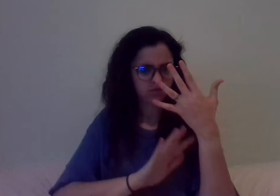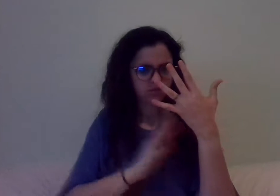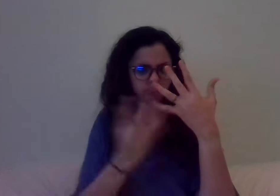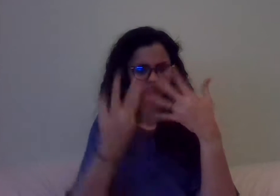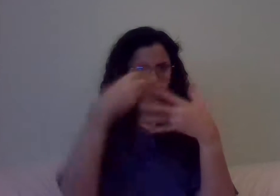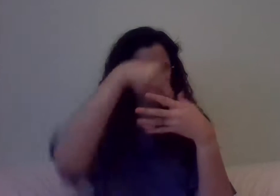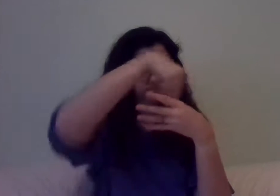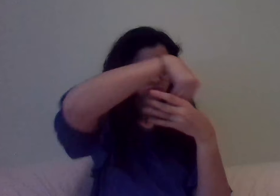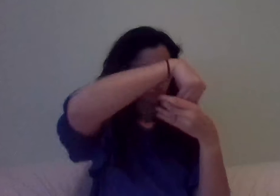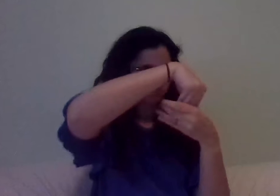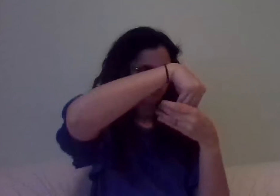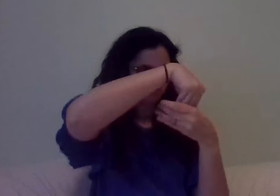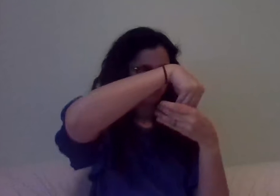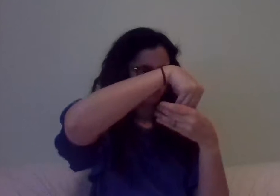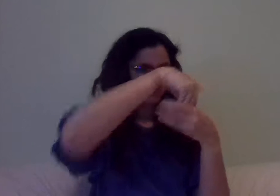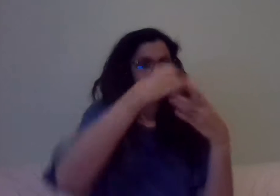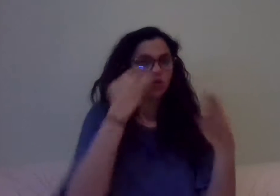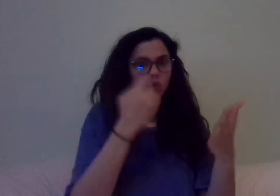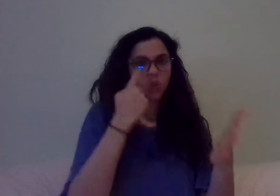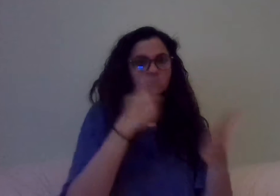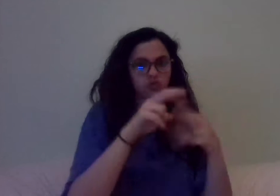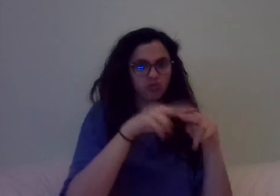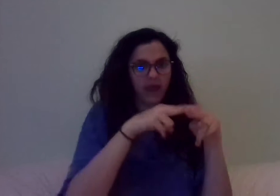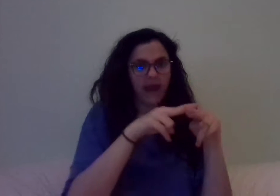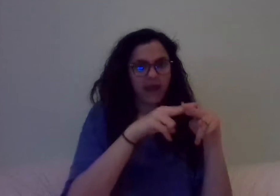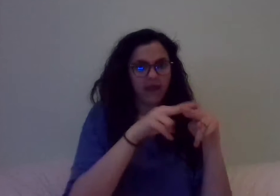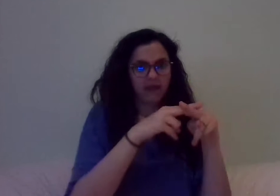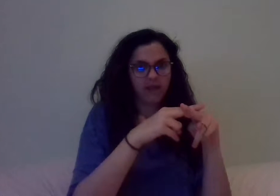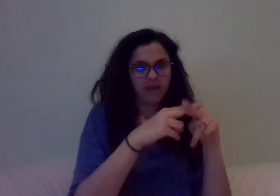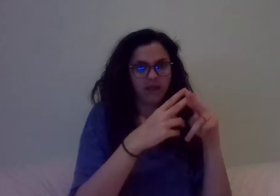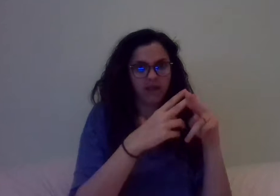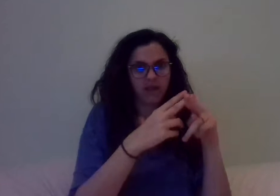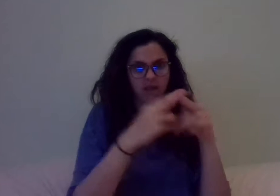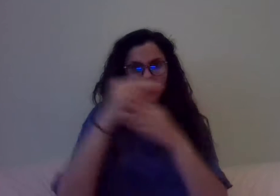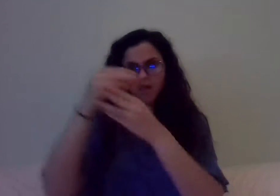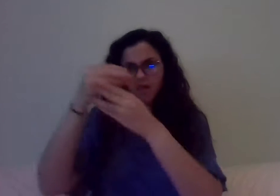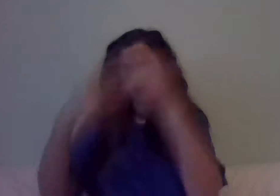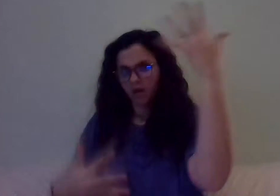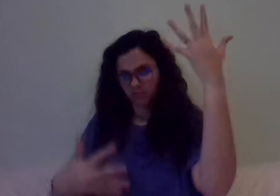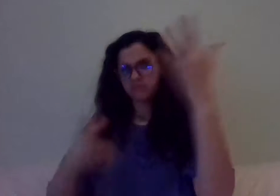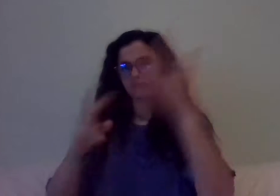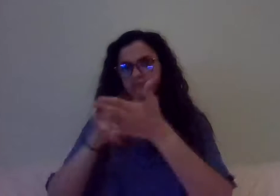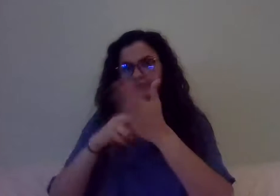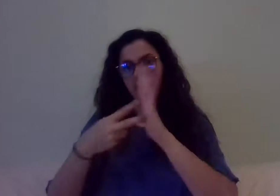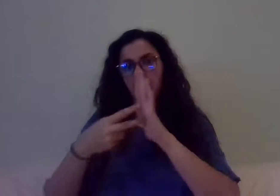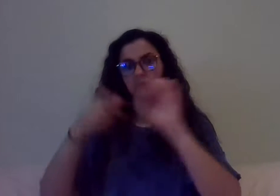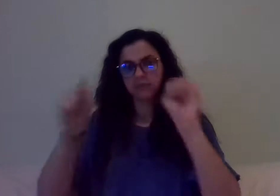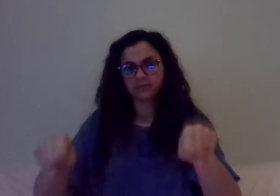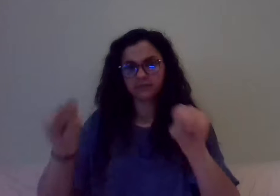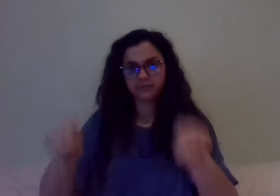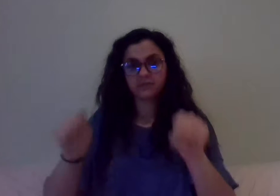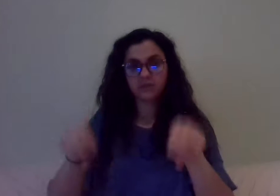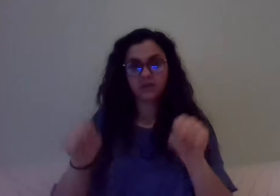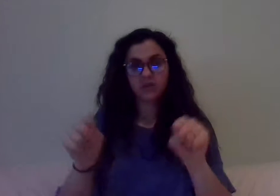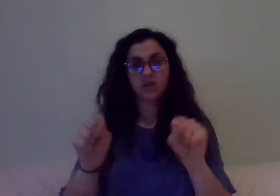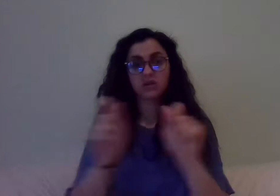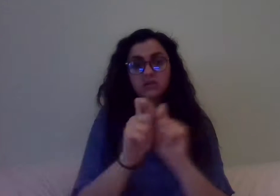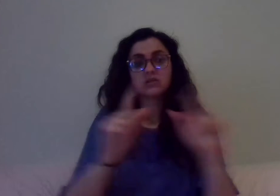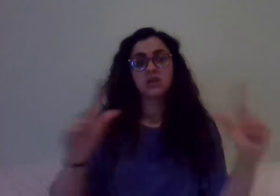metaphor. Now, this is not the first time we've seen, and I'm in slide number 14 in the PowerPoint, which is panel number 5. This is not the first